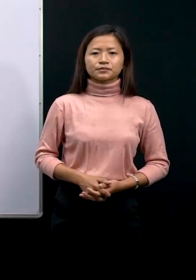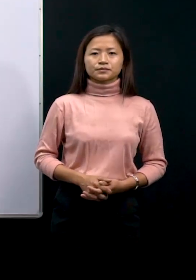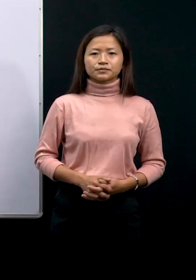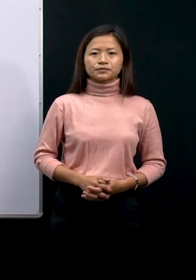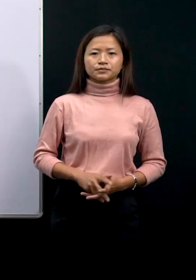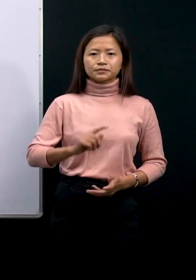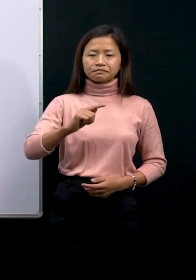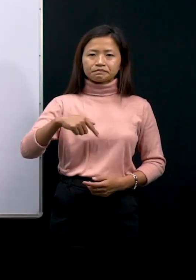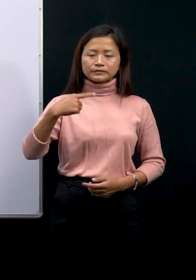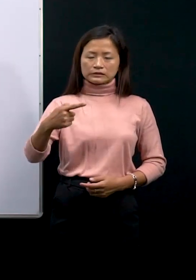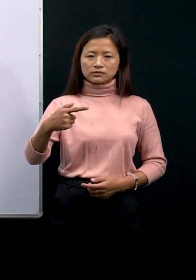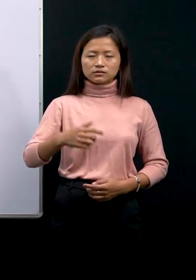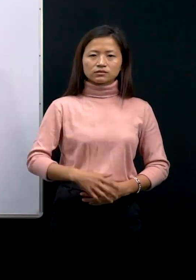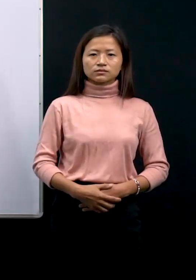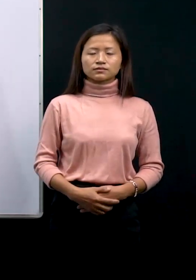Next.